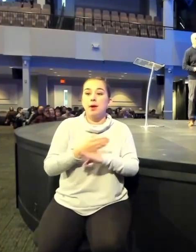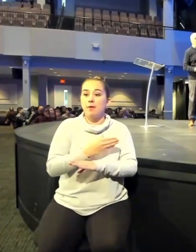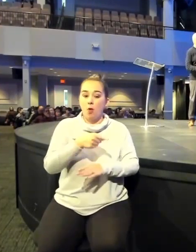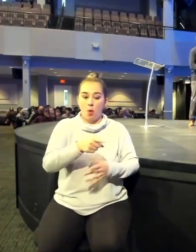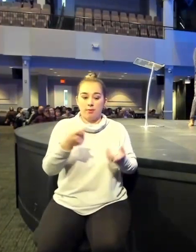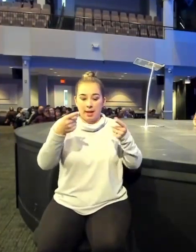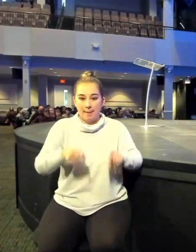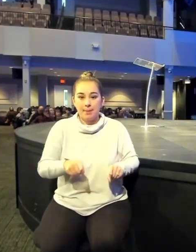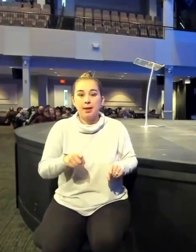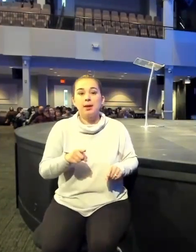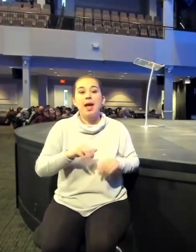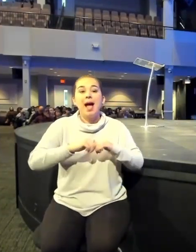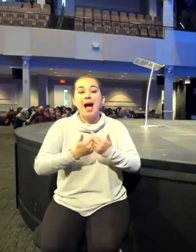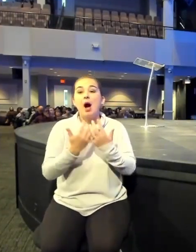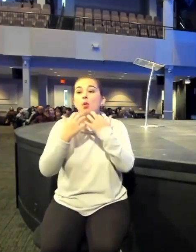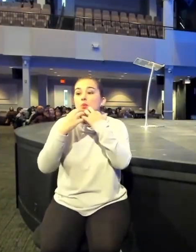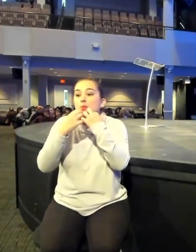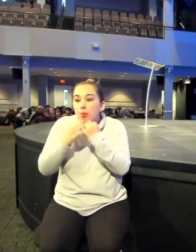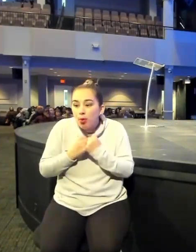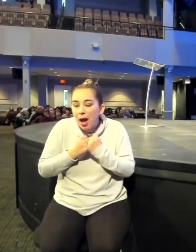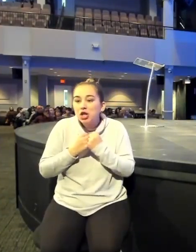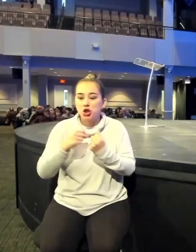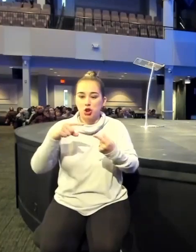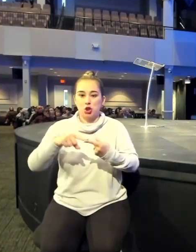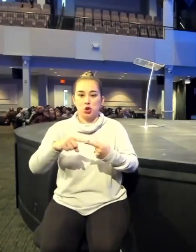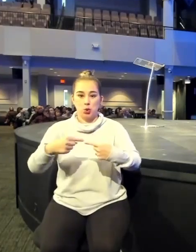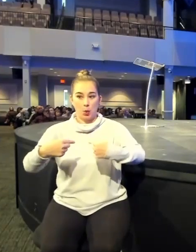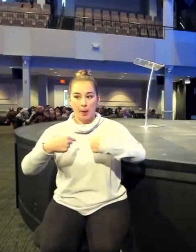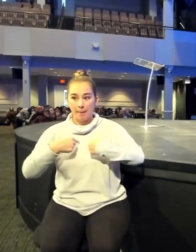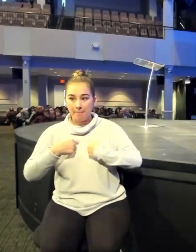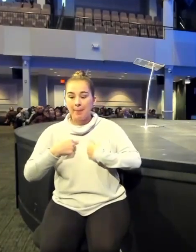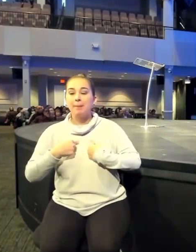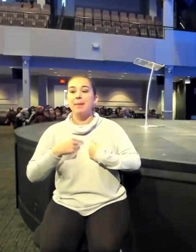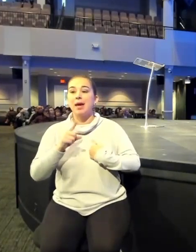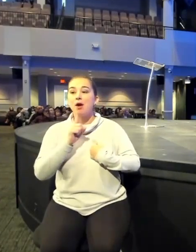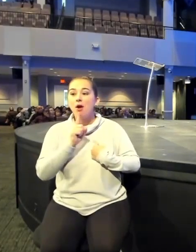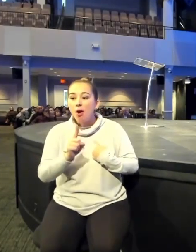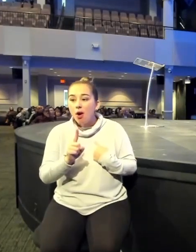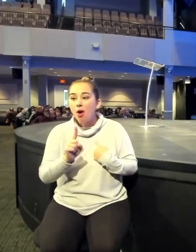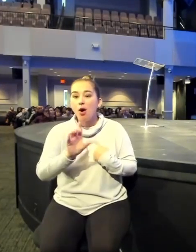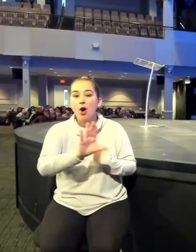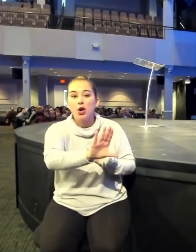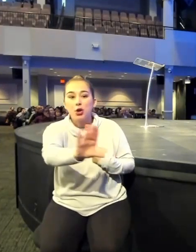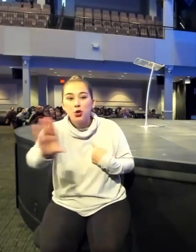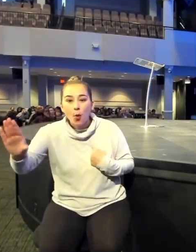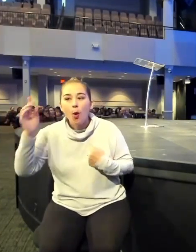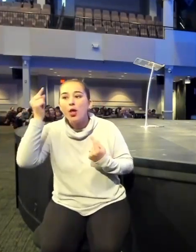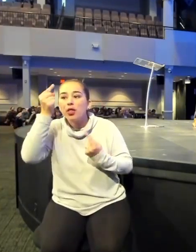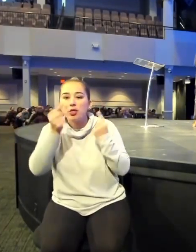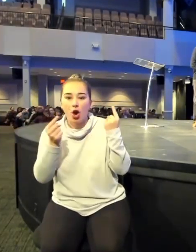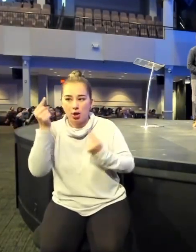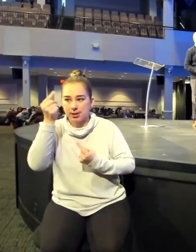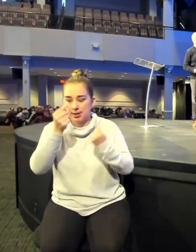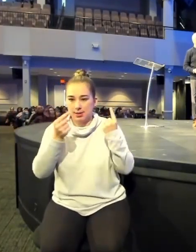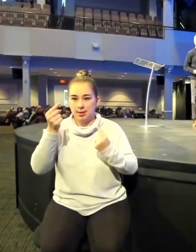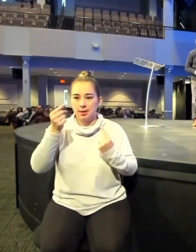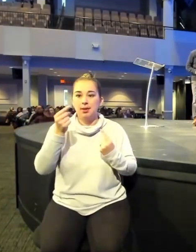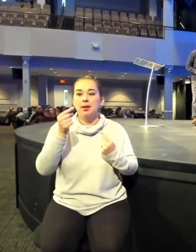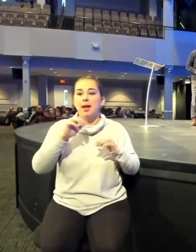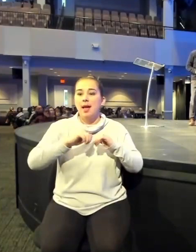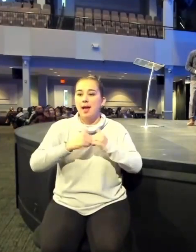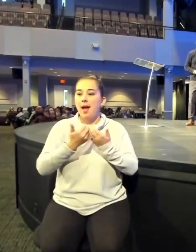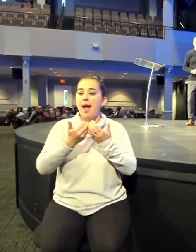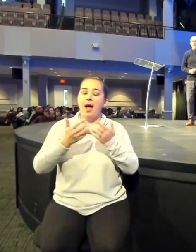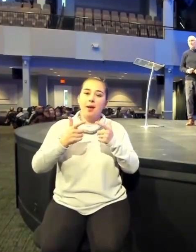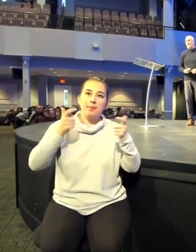be. How precious to me are your thoughts, God. How